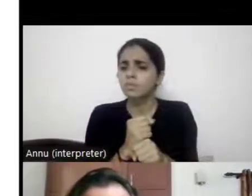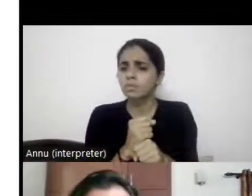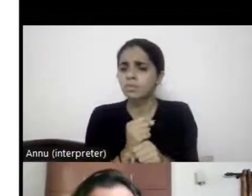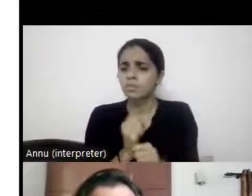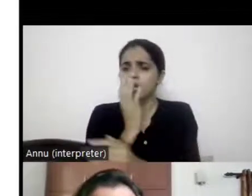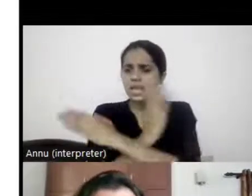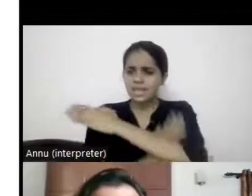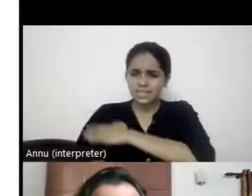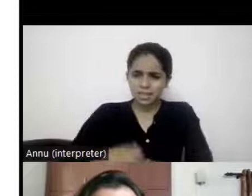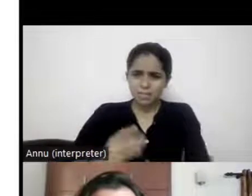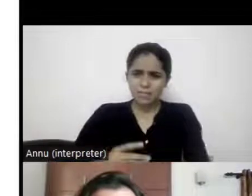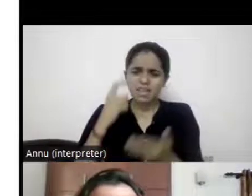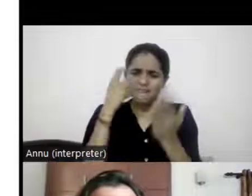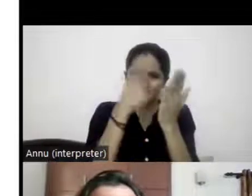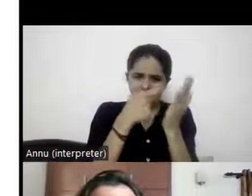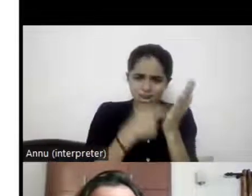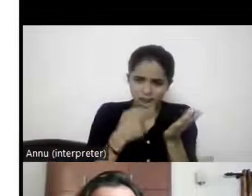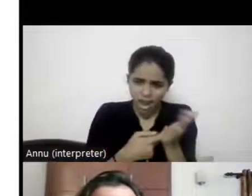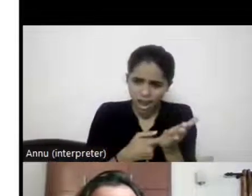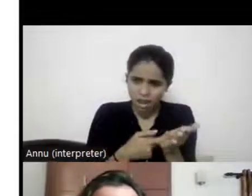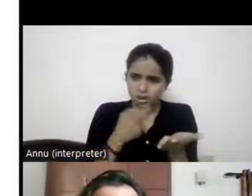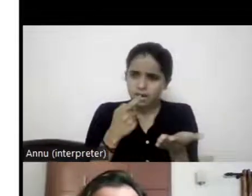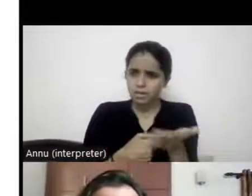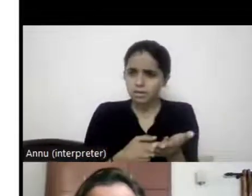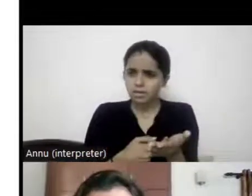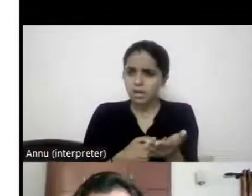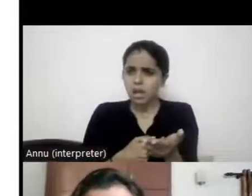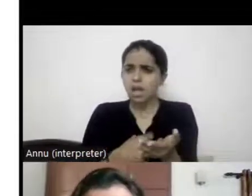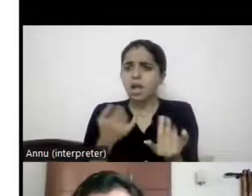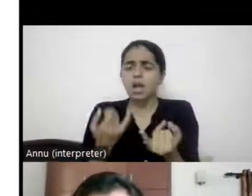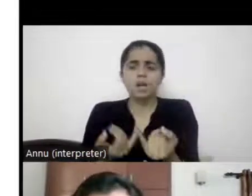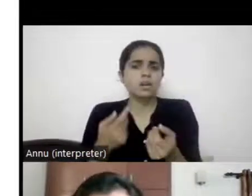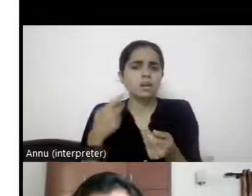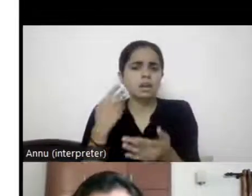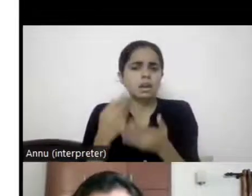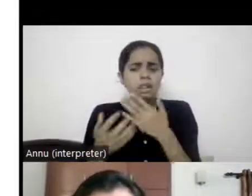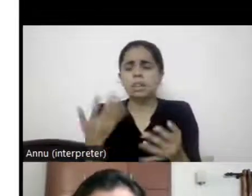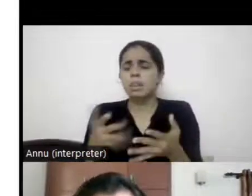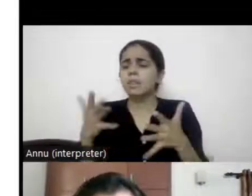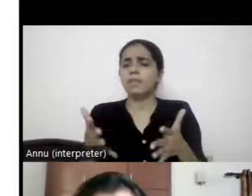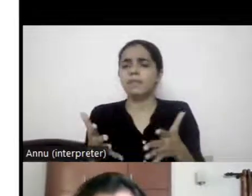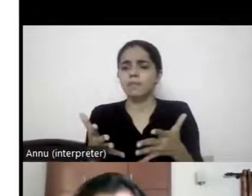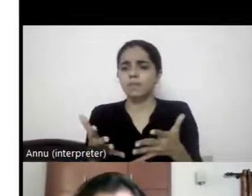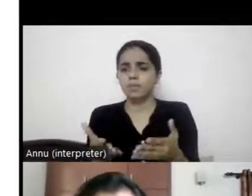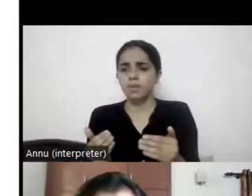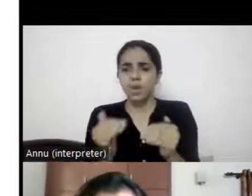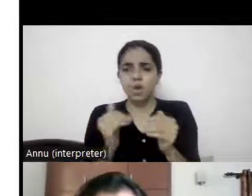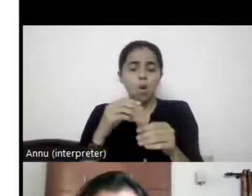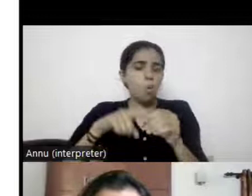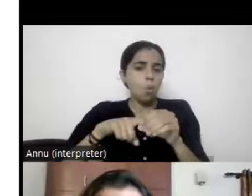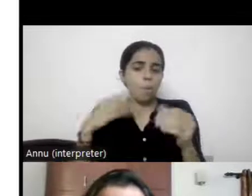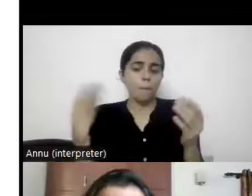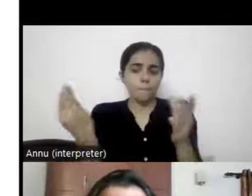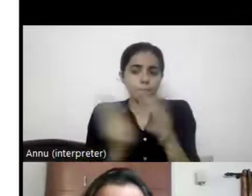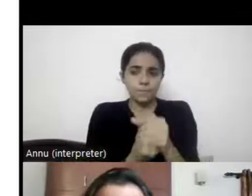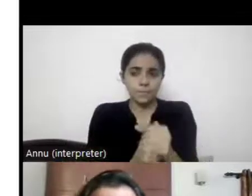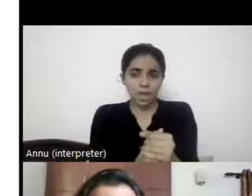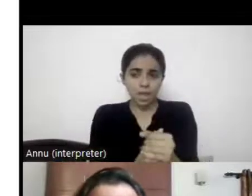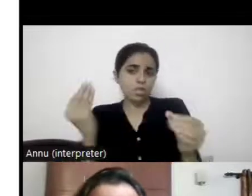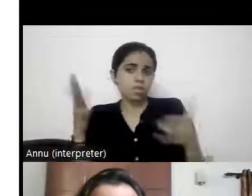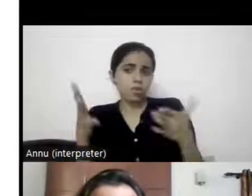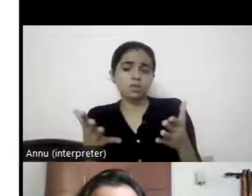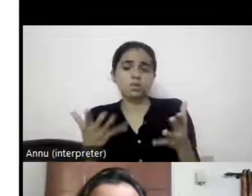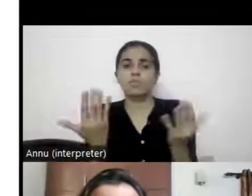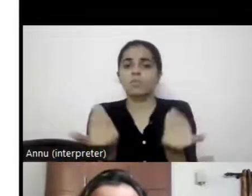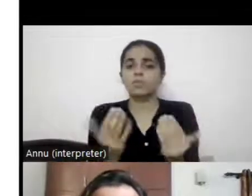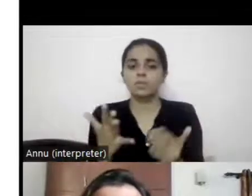rights scholar talk about nothing about us without us, this is what they